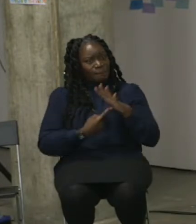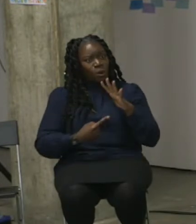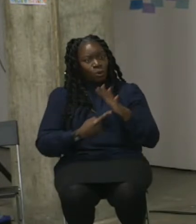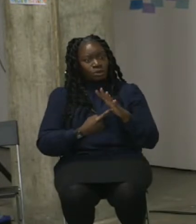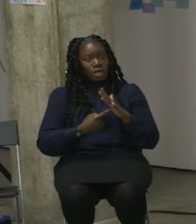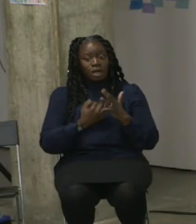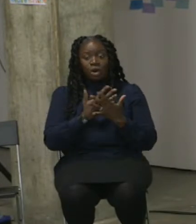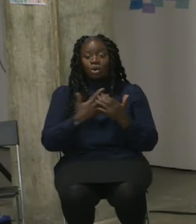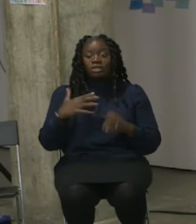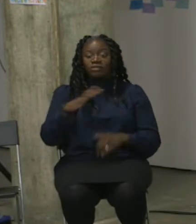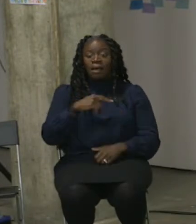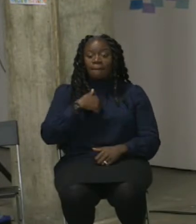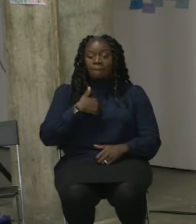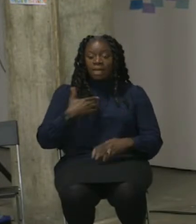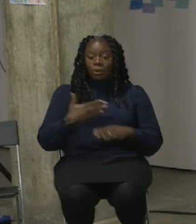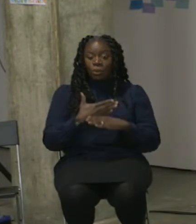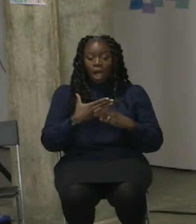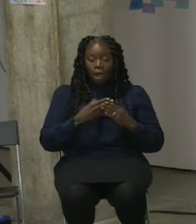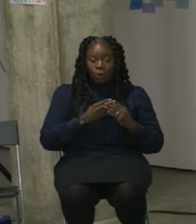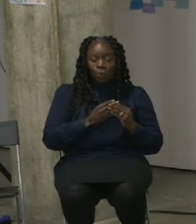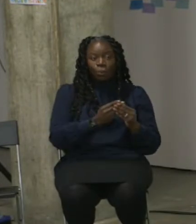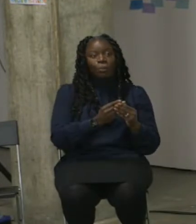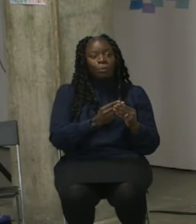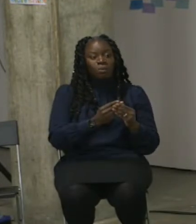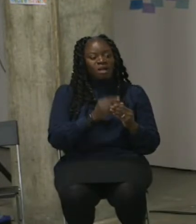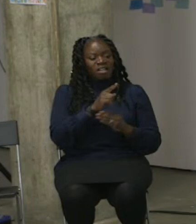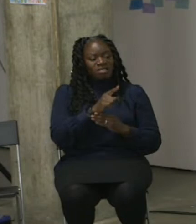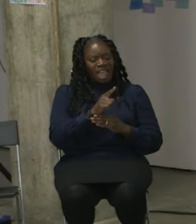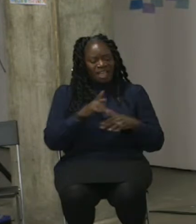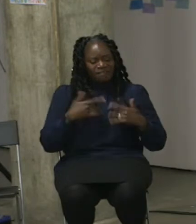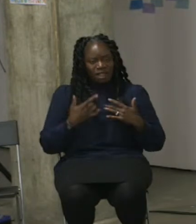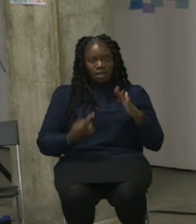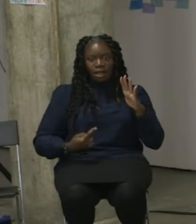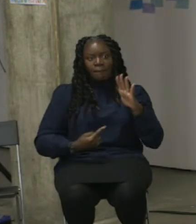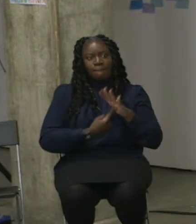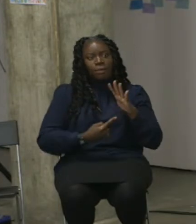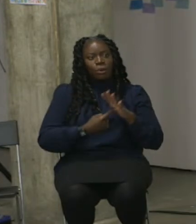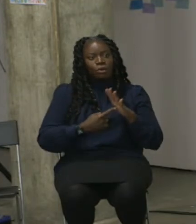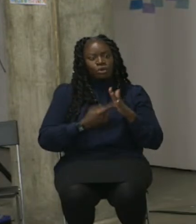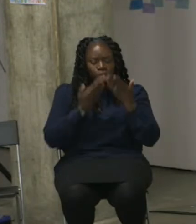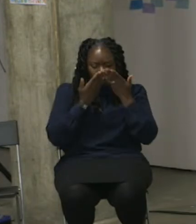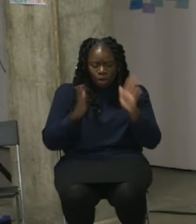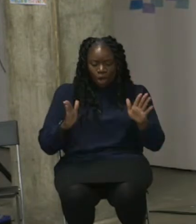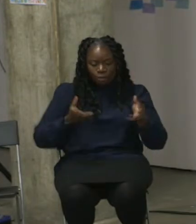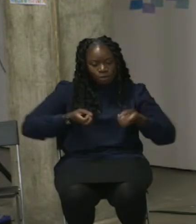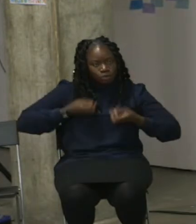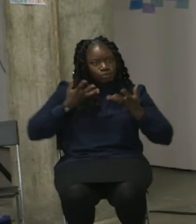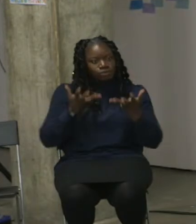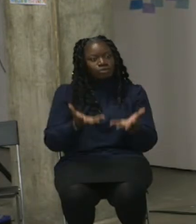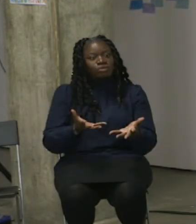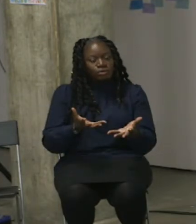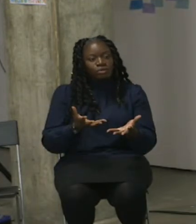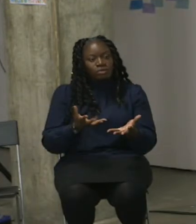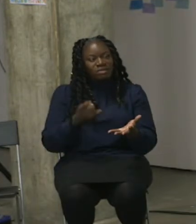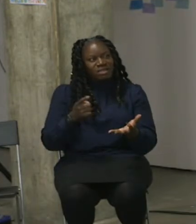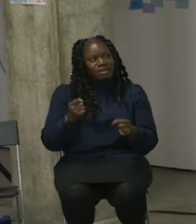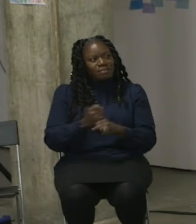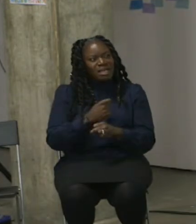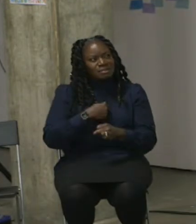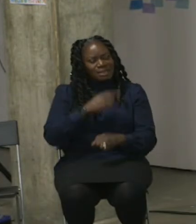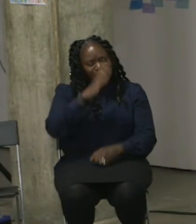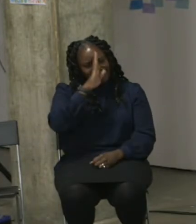the families I've worked with have found it important to talk and found it helpful to talk about it. But that really makes me sad